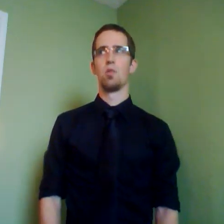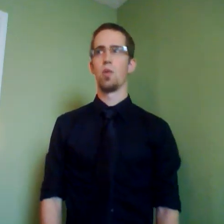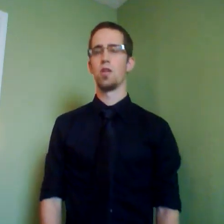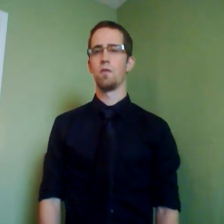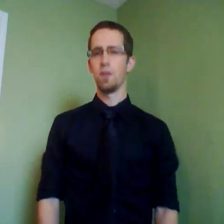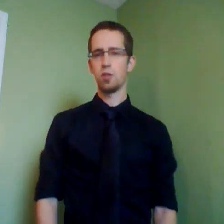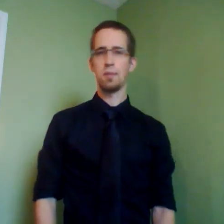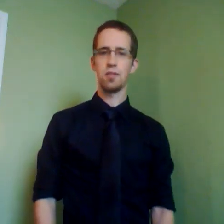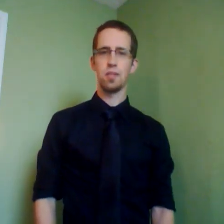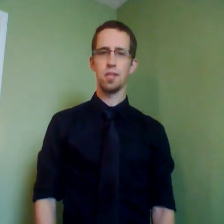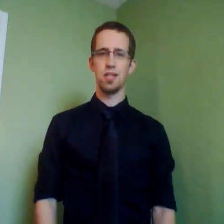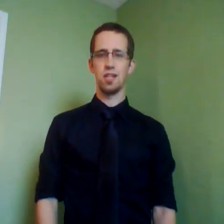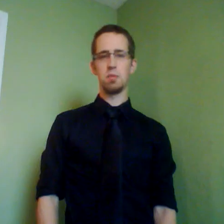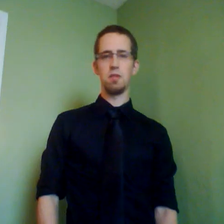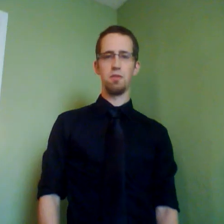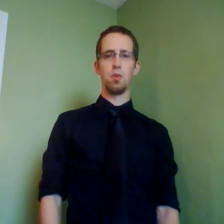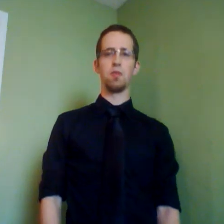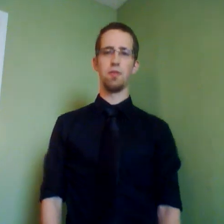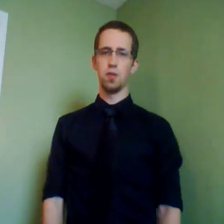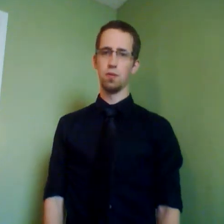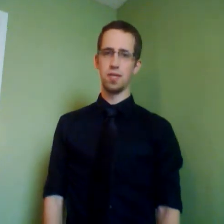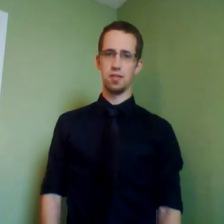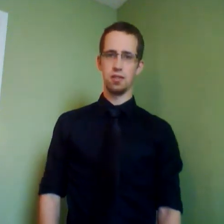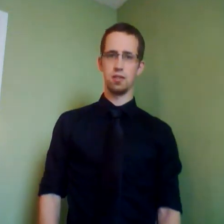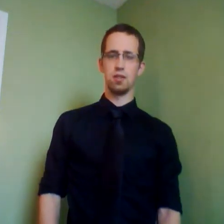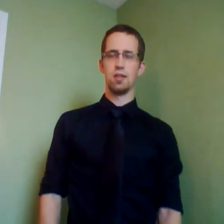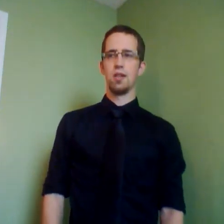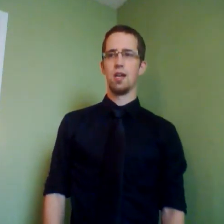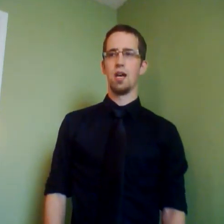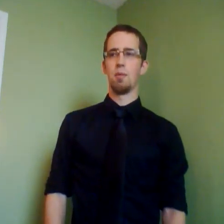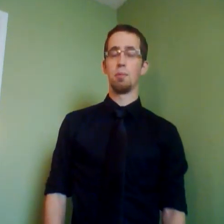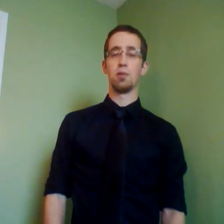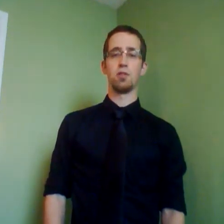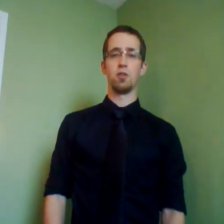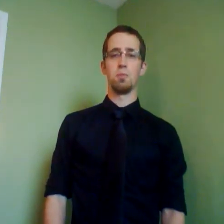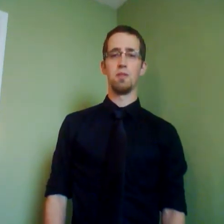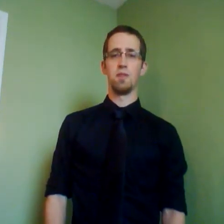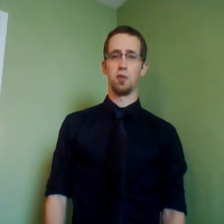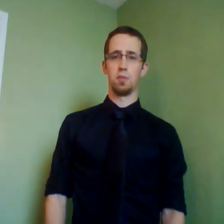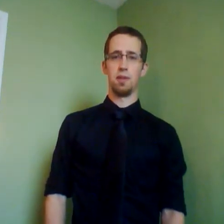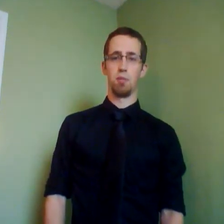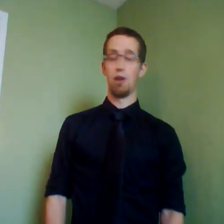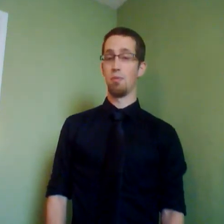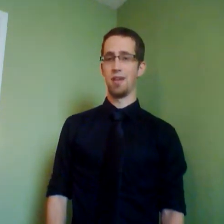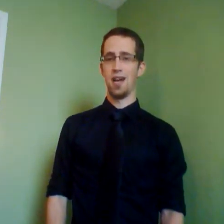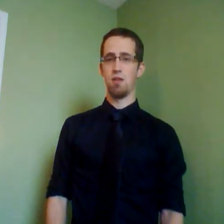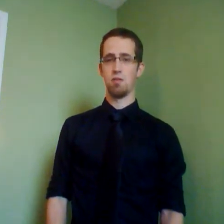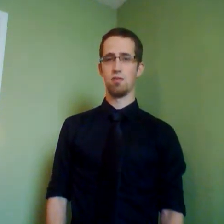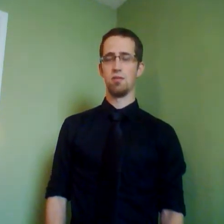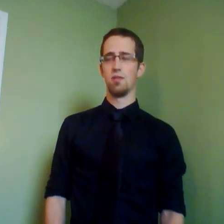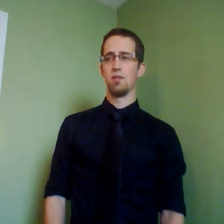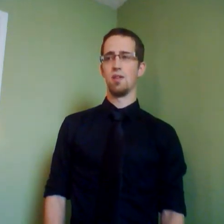When you fingerspell something, it tends to be for one of a few reasons. A person could be fingerspelling a proper noun,